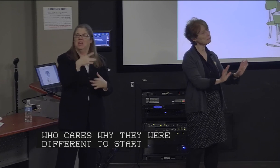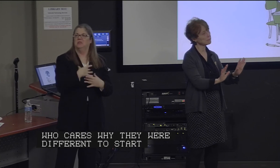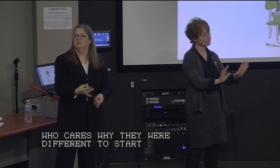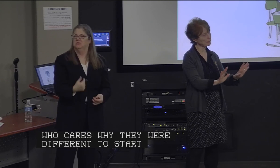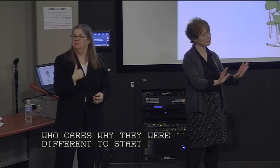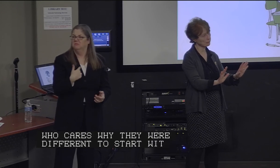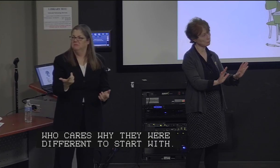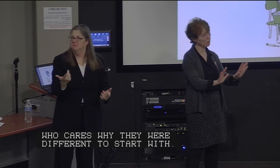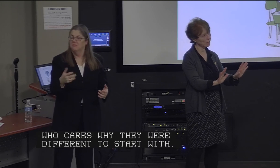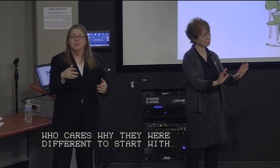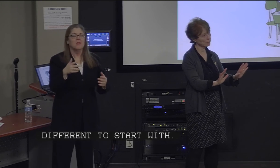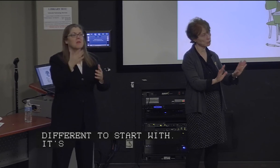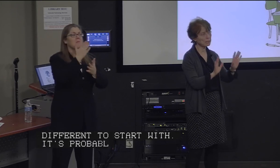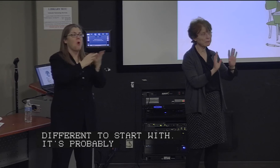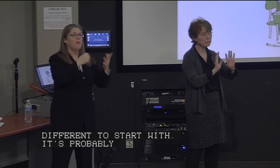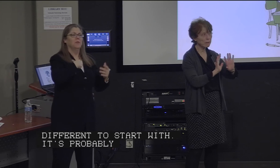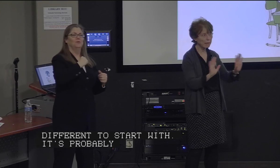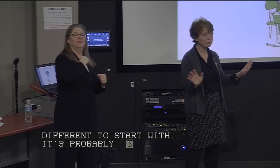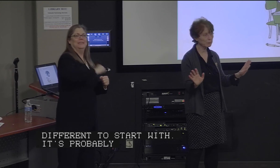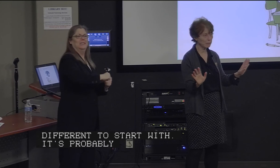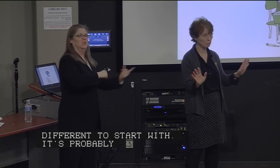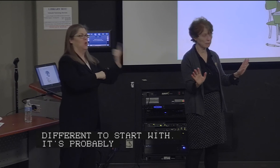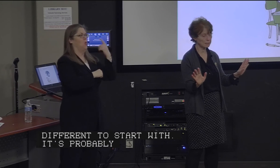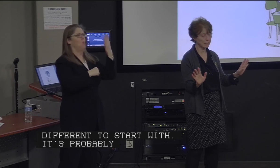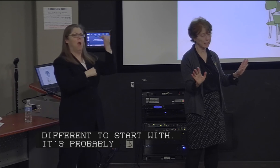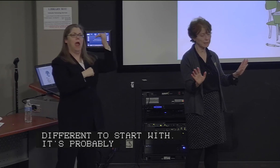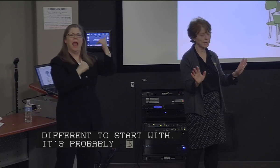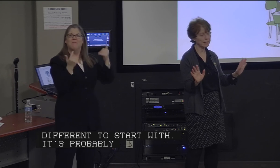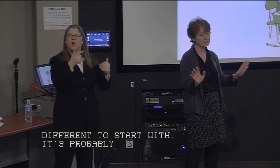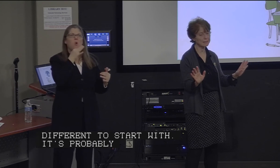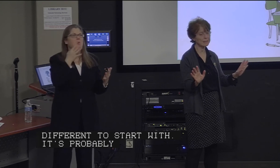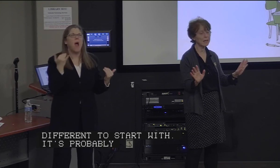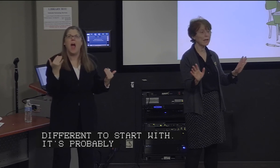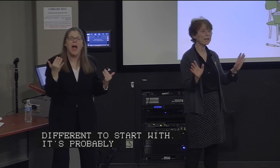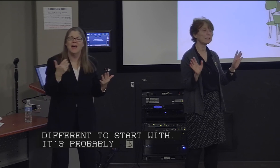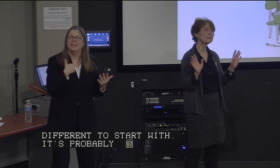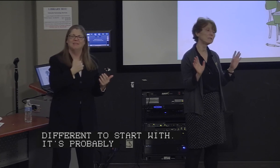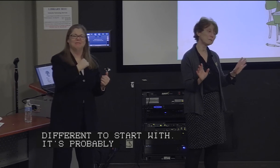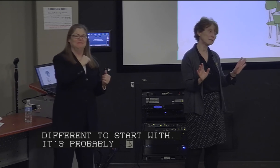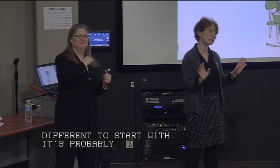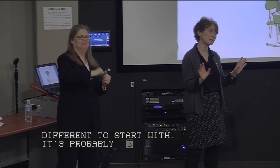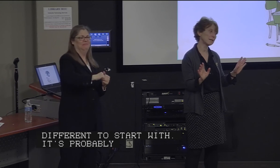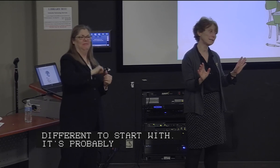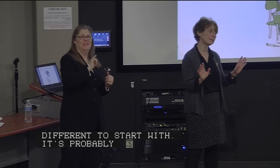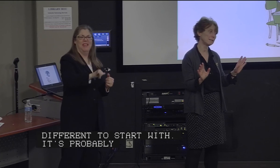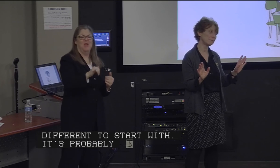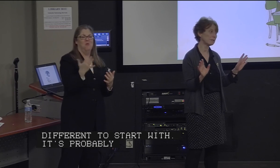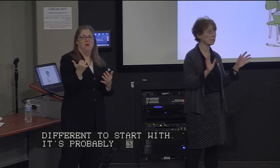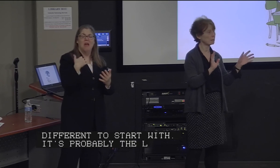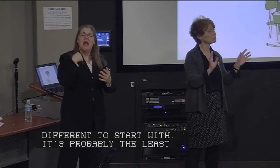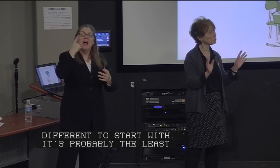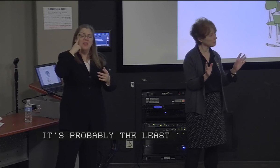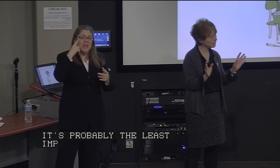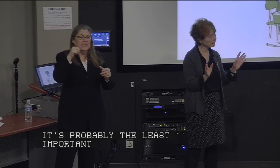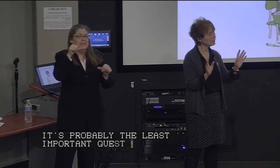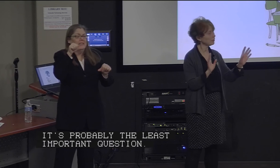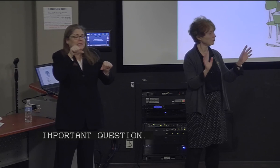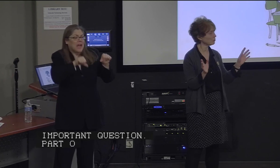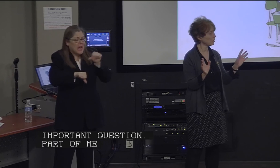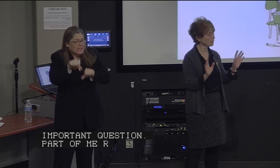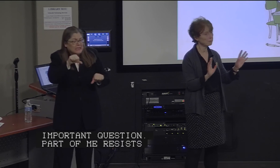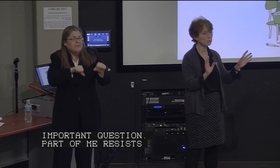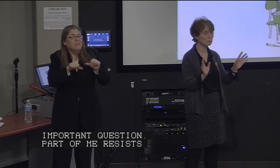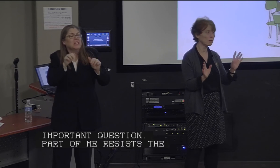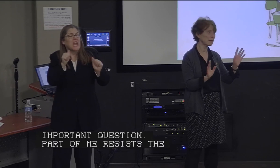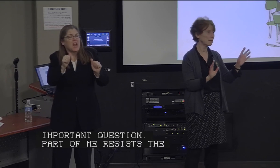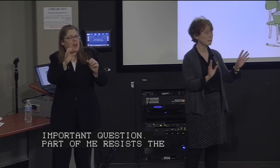of me resists the why question, even though everybody wants to ask it. And I do think it's scientifically intriguing. You know, you